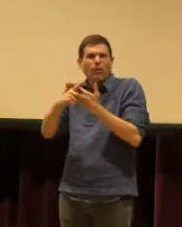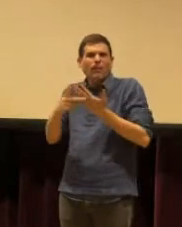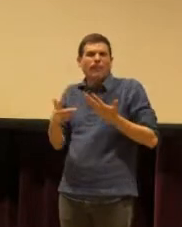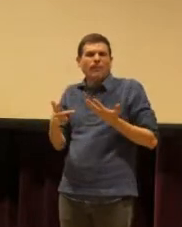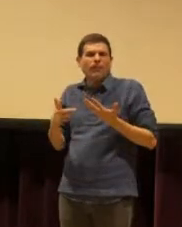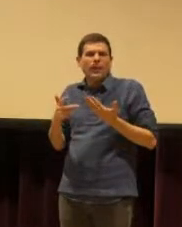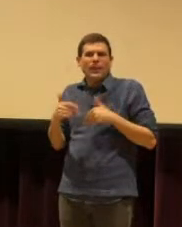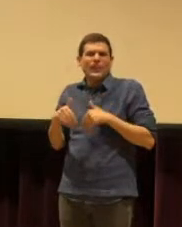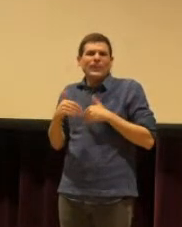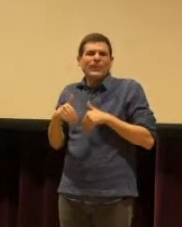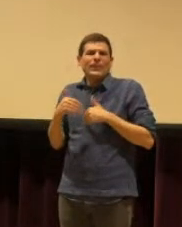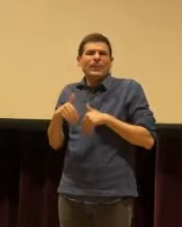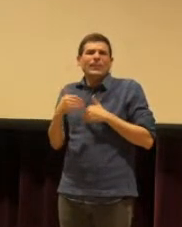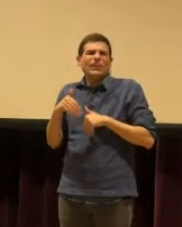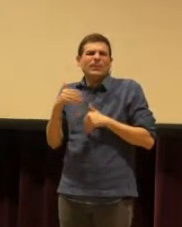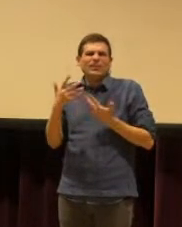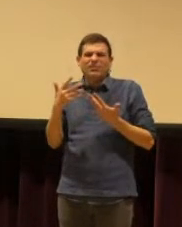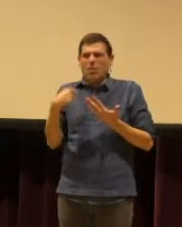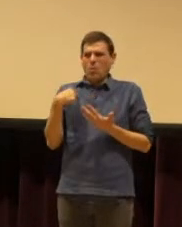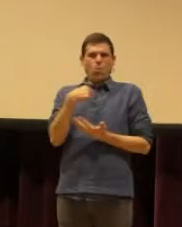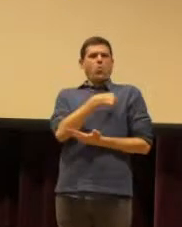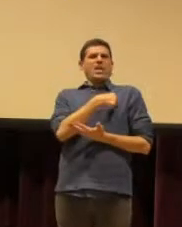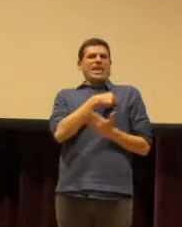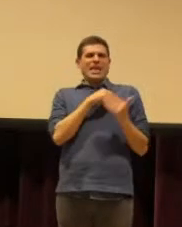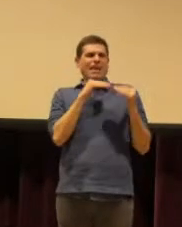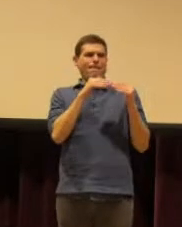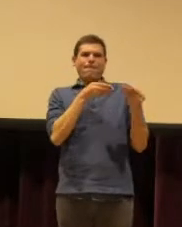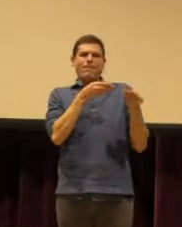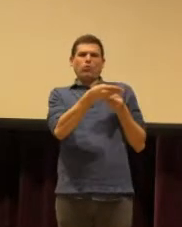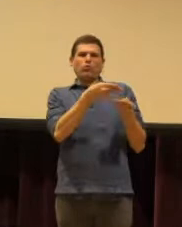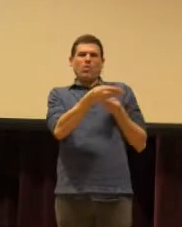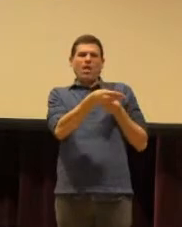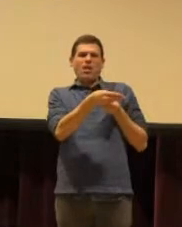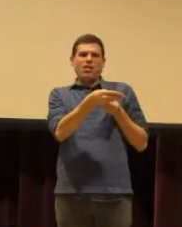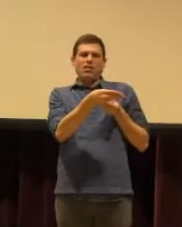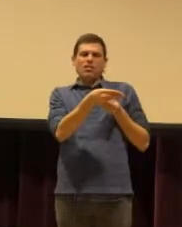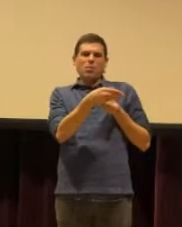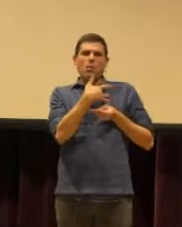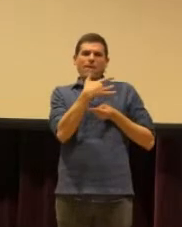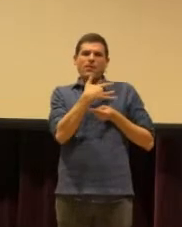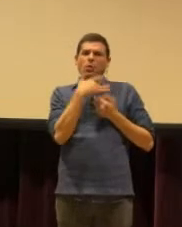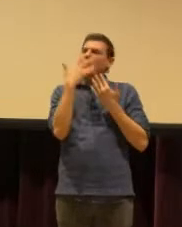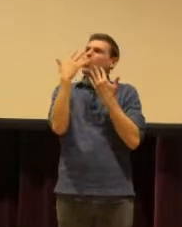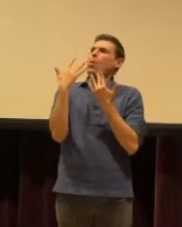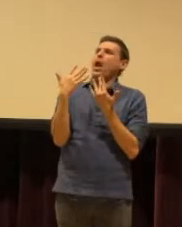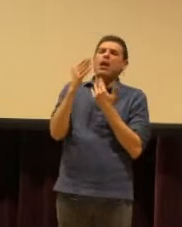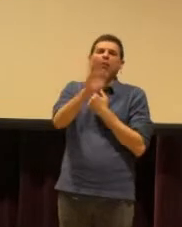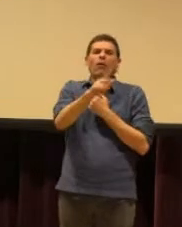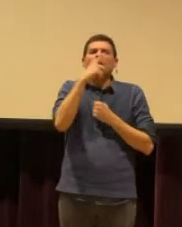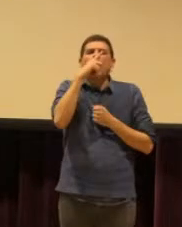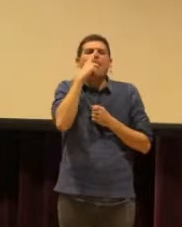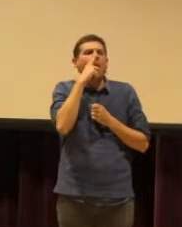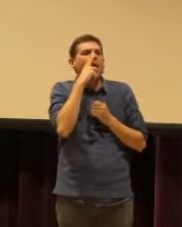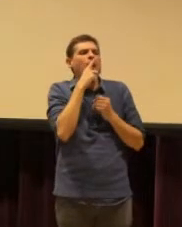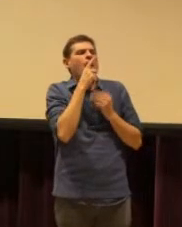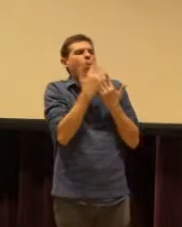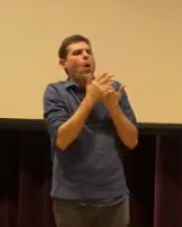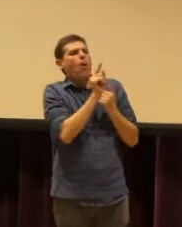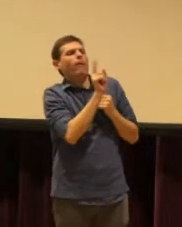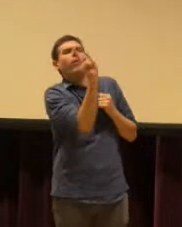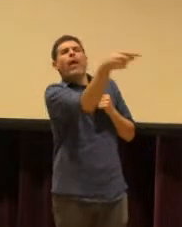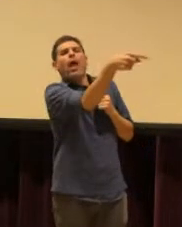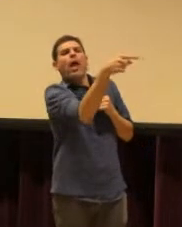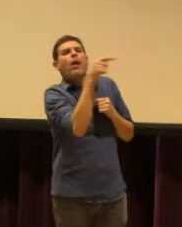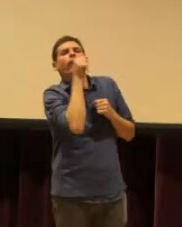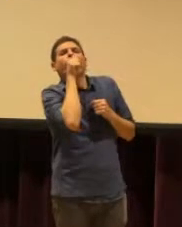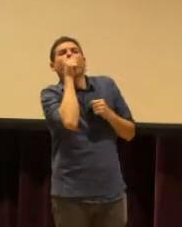not to. But we've, as mutual aid, been asked to literally wait around the corner and then meet migrants and bring them to places the